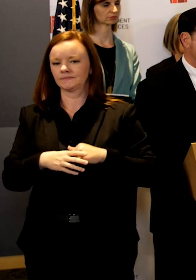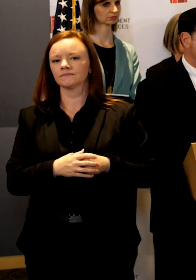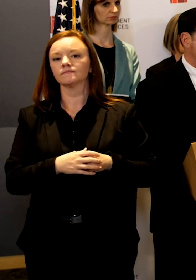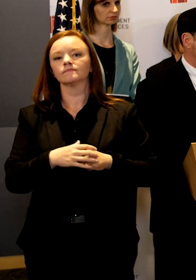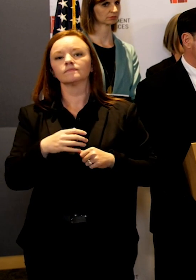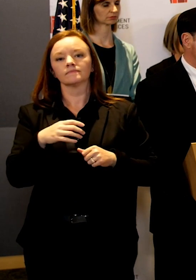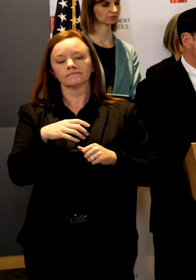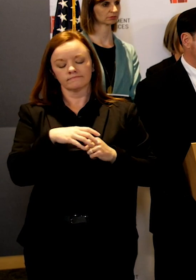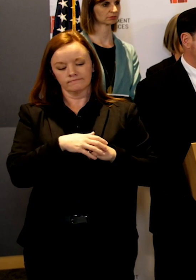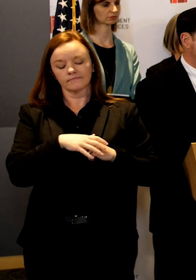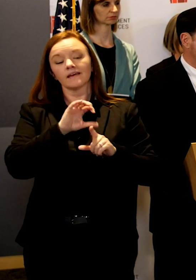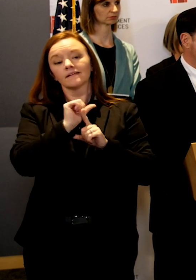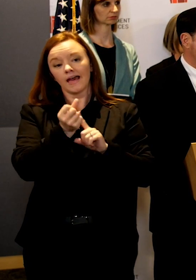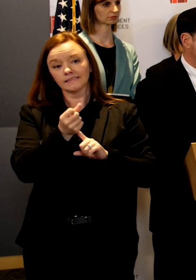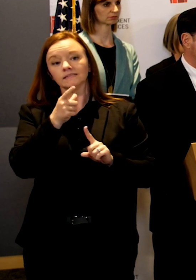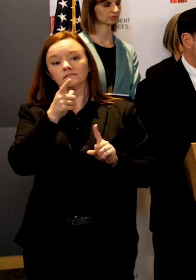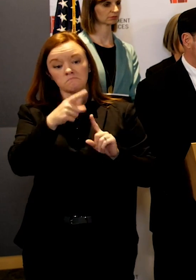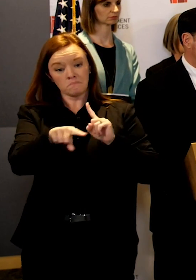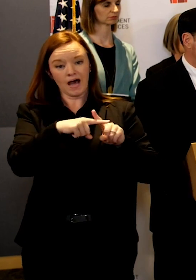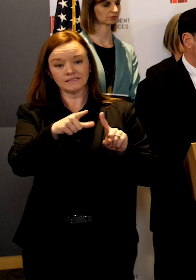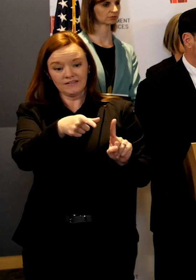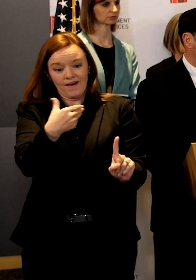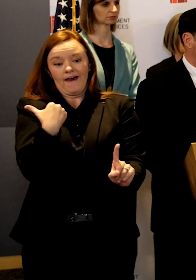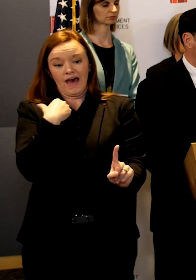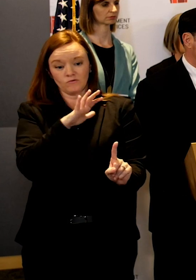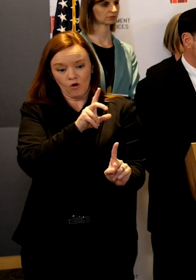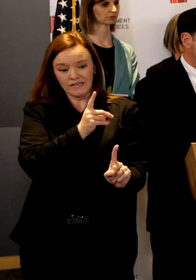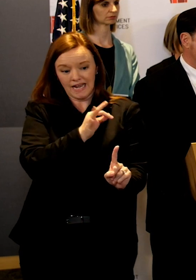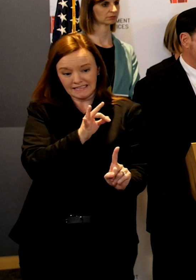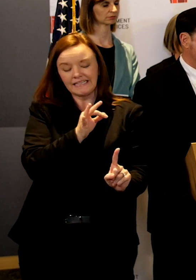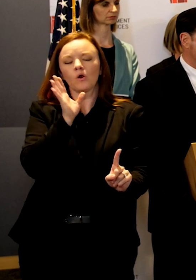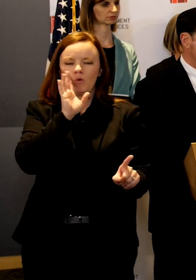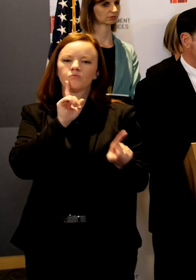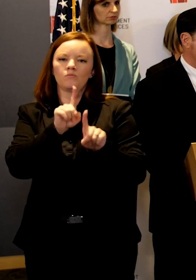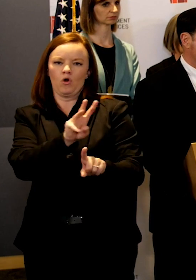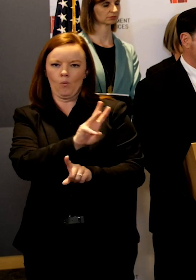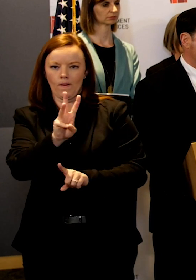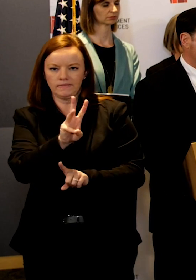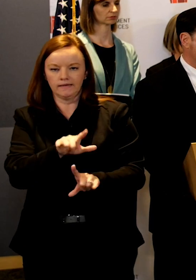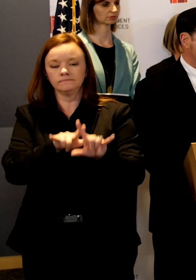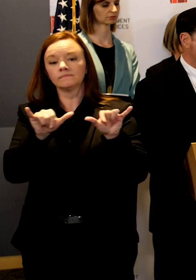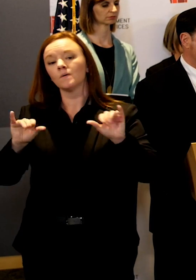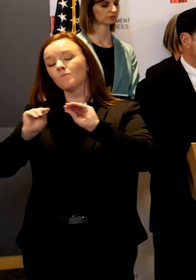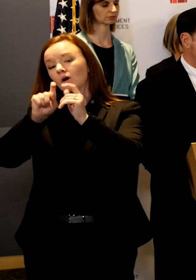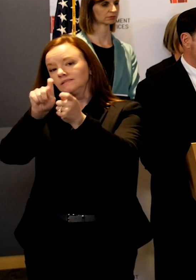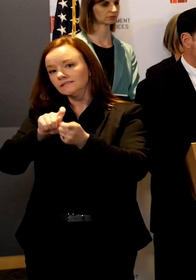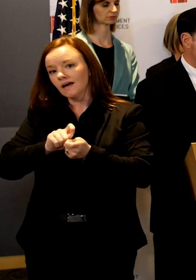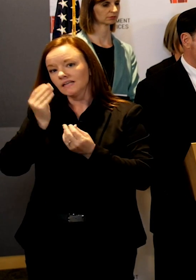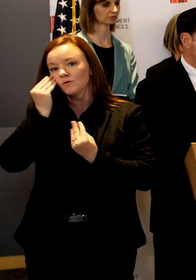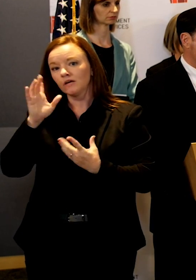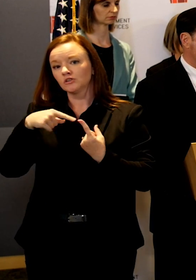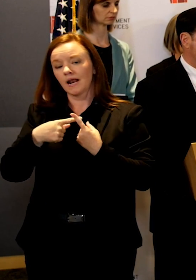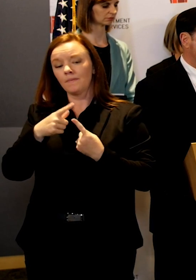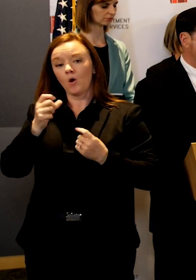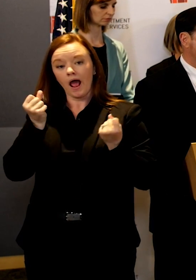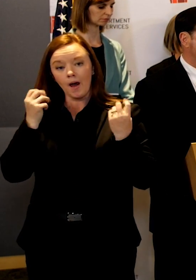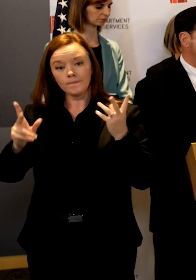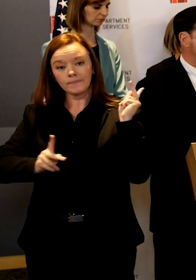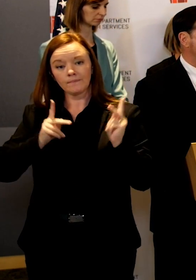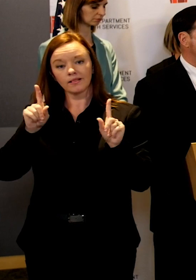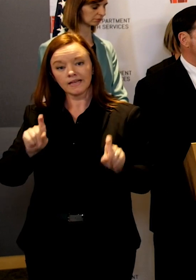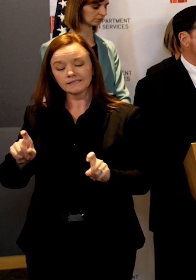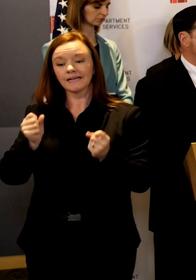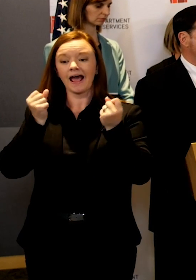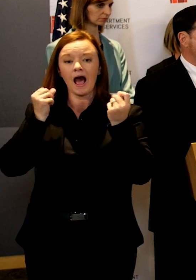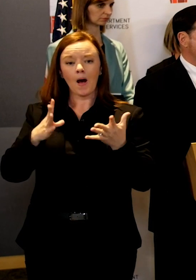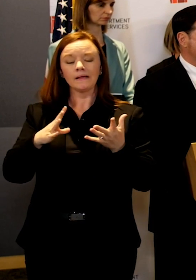cases across all labs will be reported on our website, more detailed information about the number of people tested, pending, and ruled